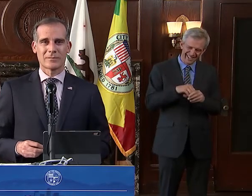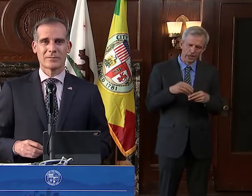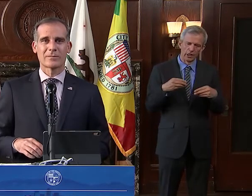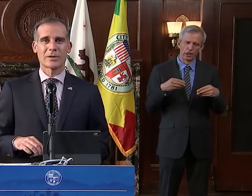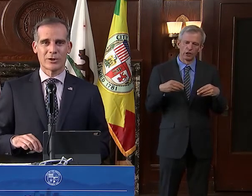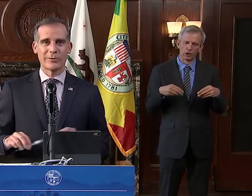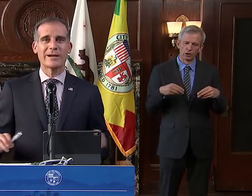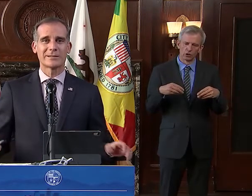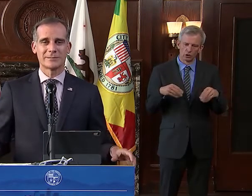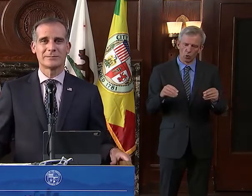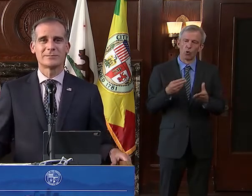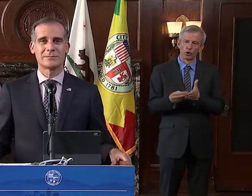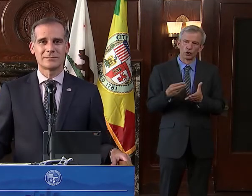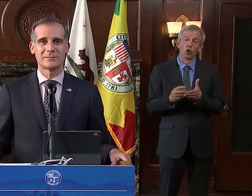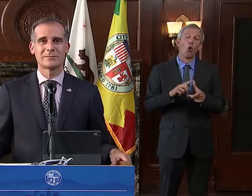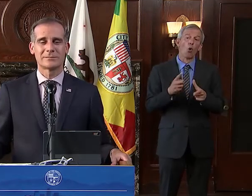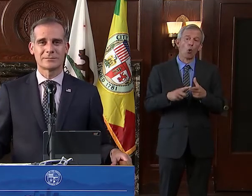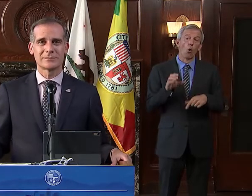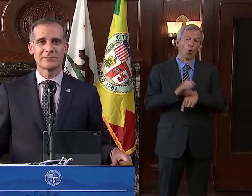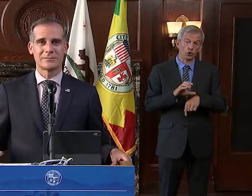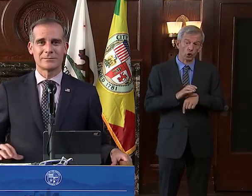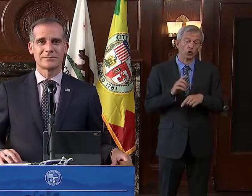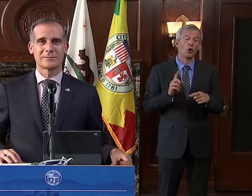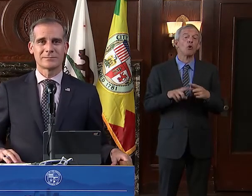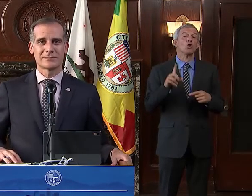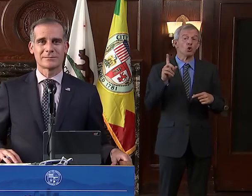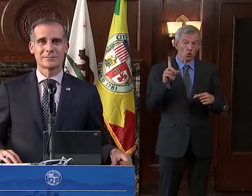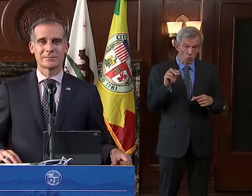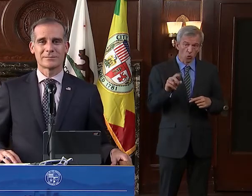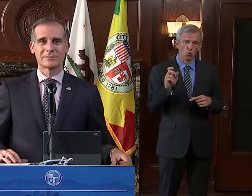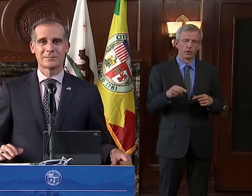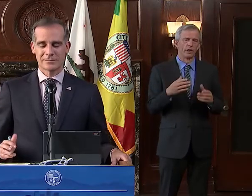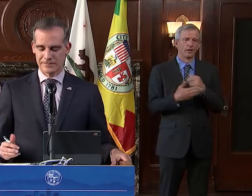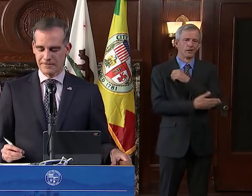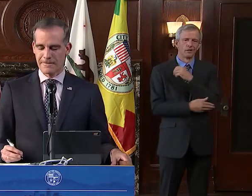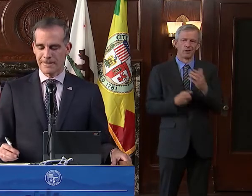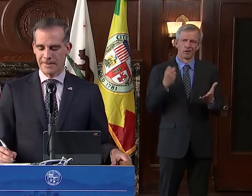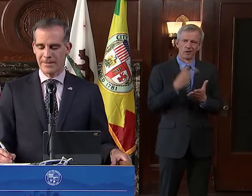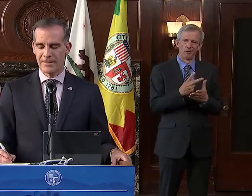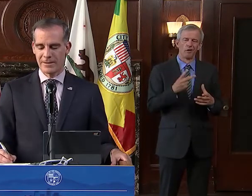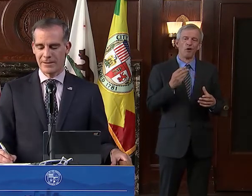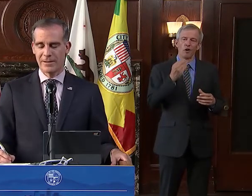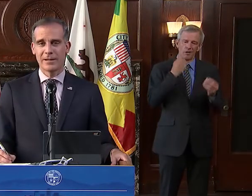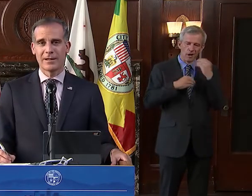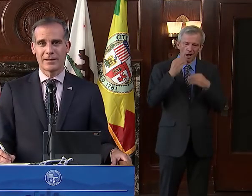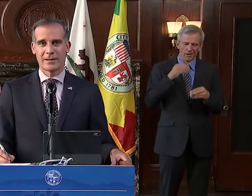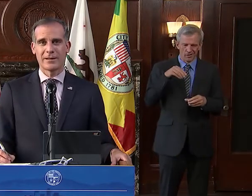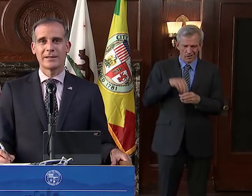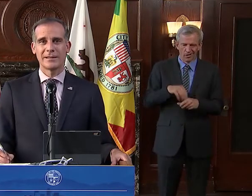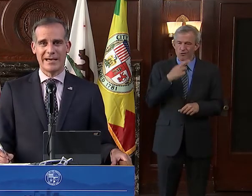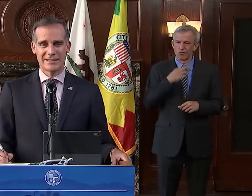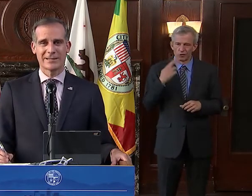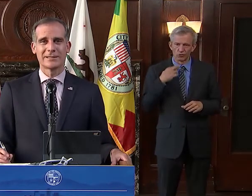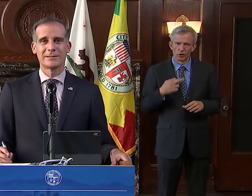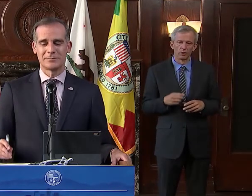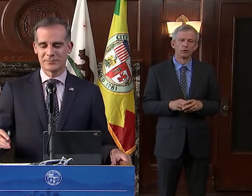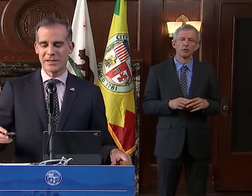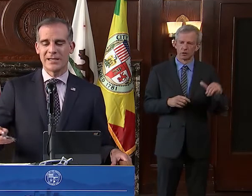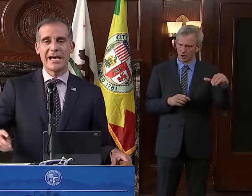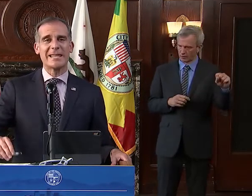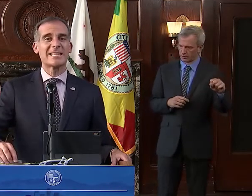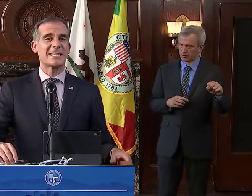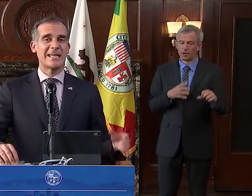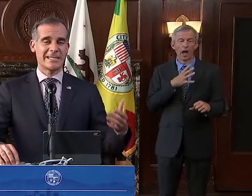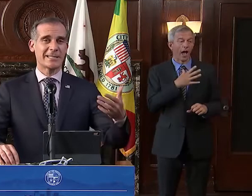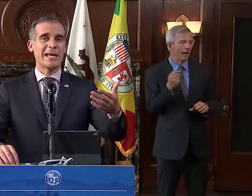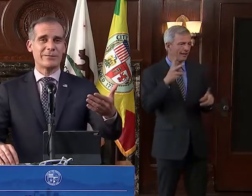or churches. But Correct. You do need a county variance to do in-dining restaurants. Yes. And hair salons.